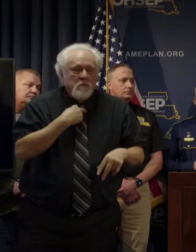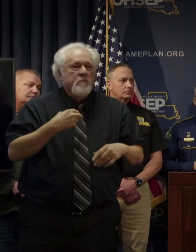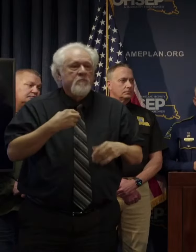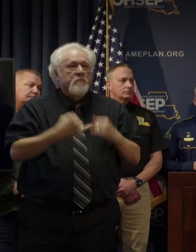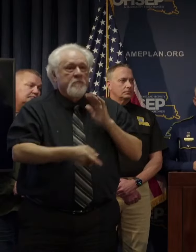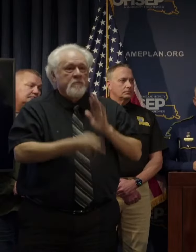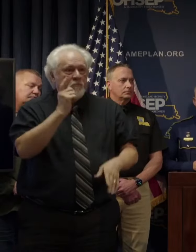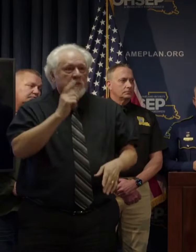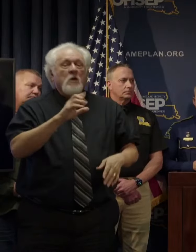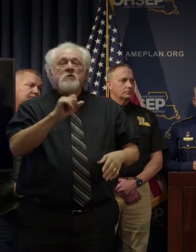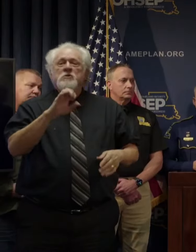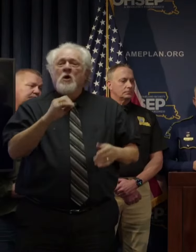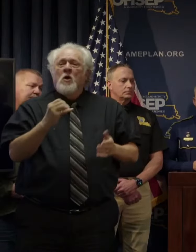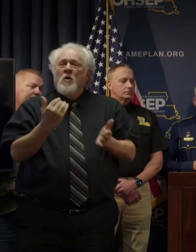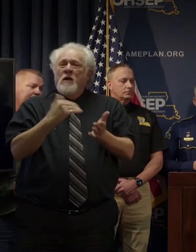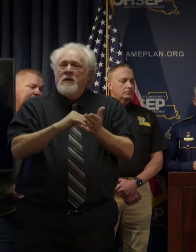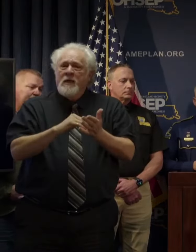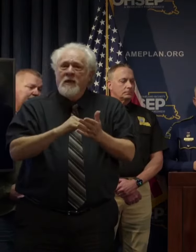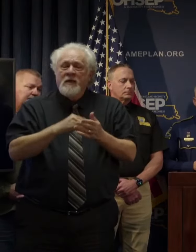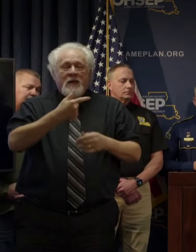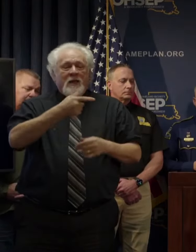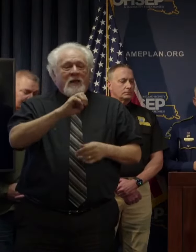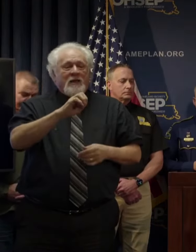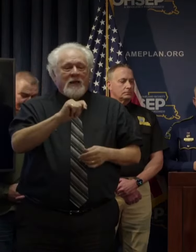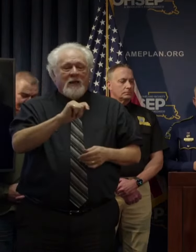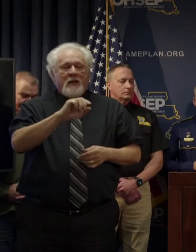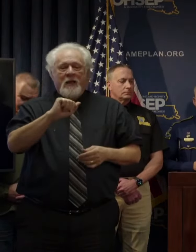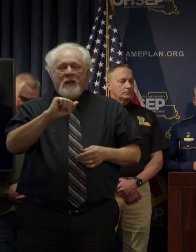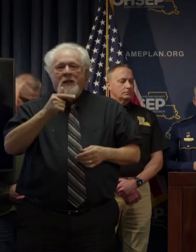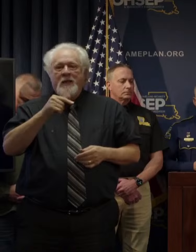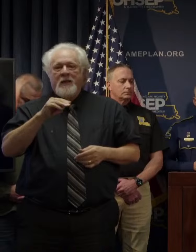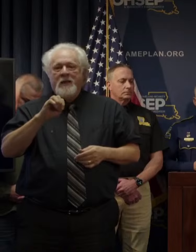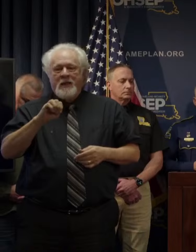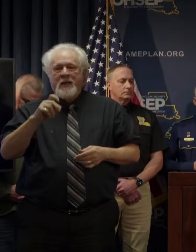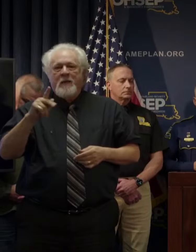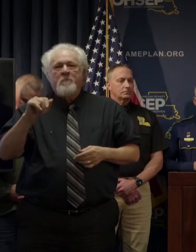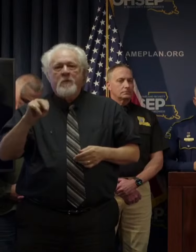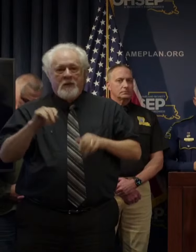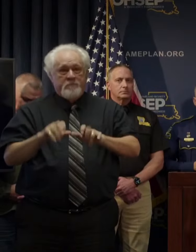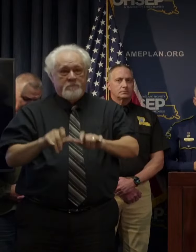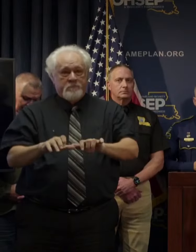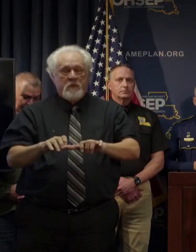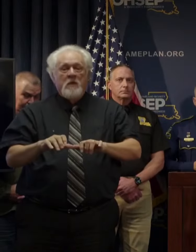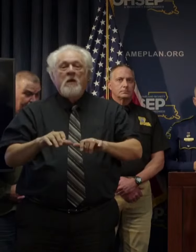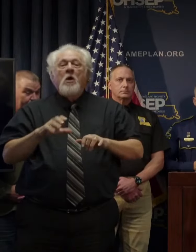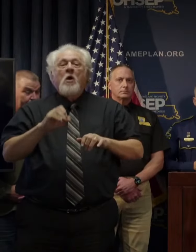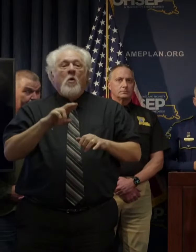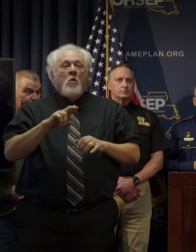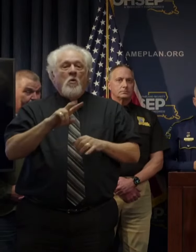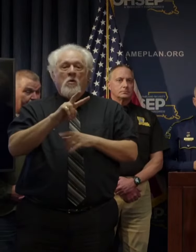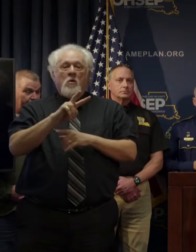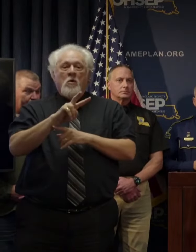again, please go to Get a Game Plan, the Get a Game Plan app, or go to